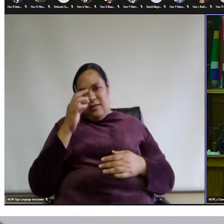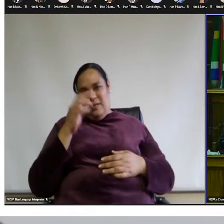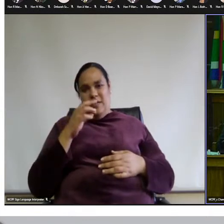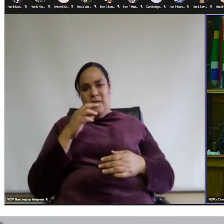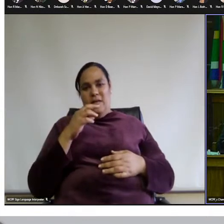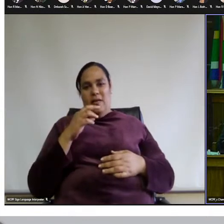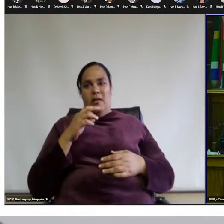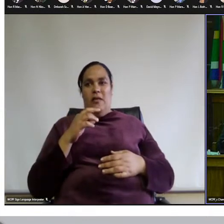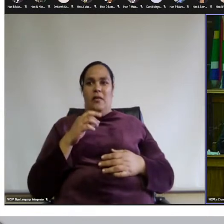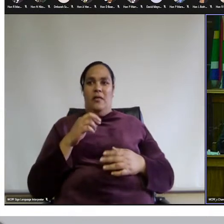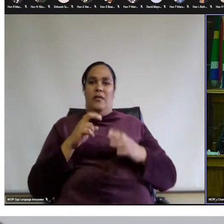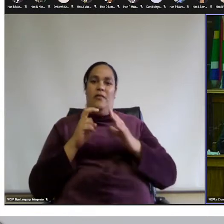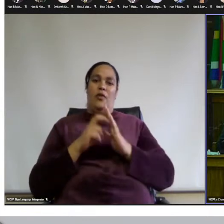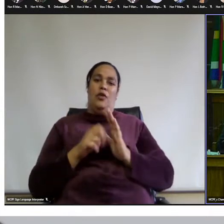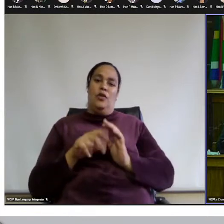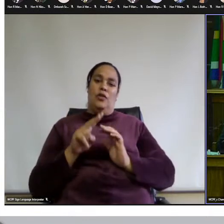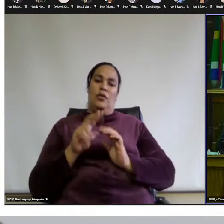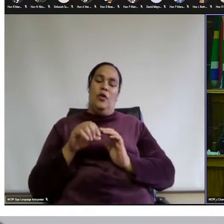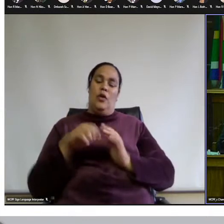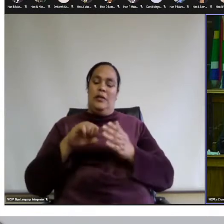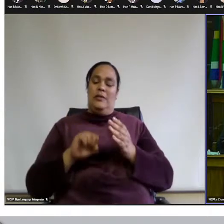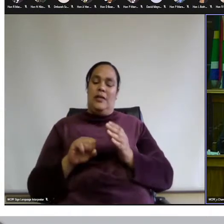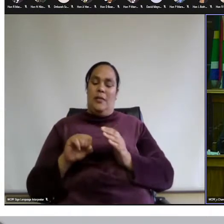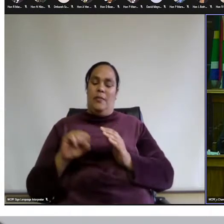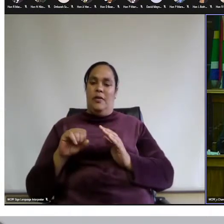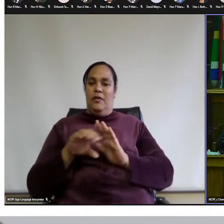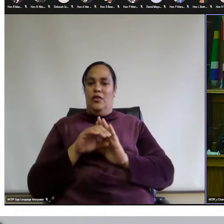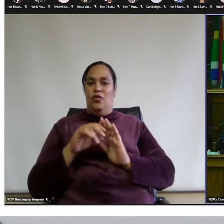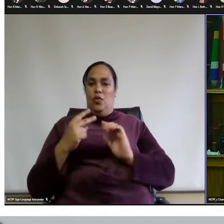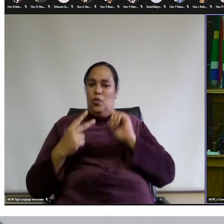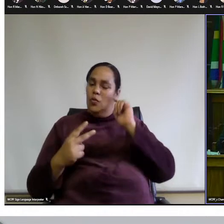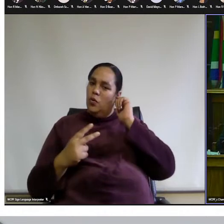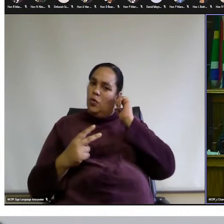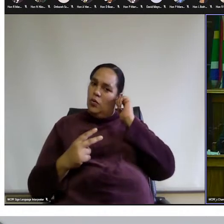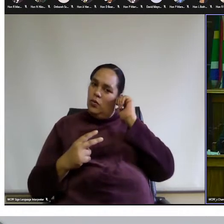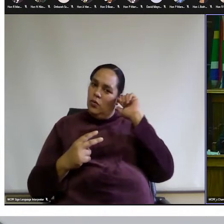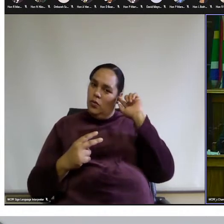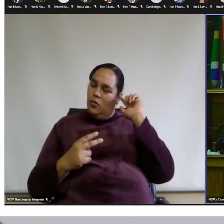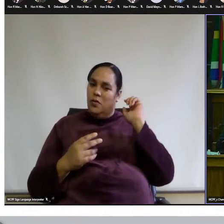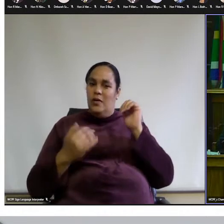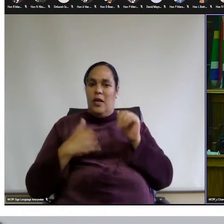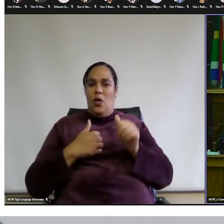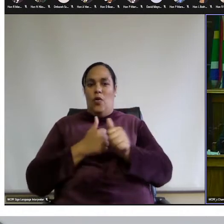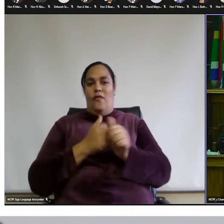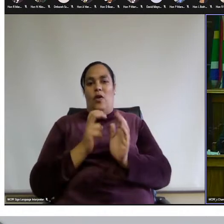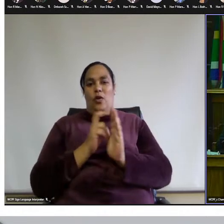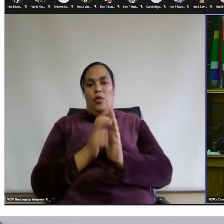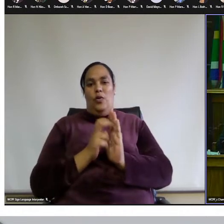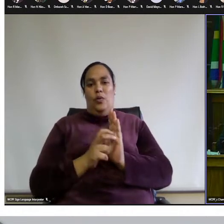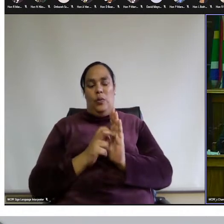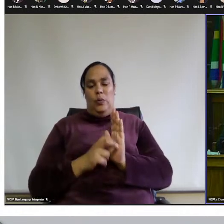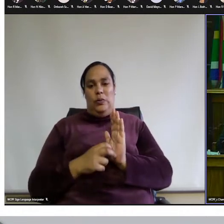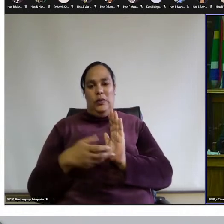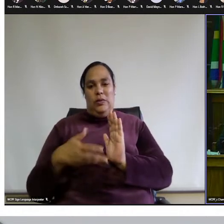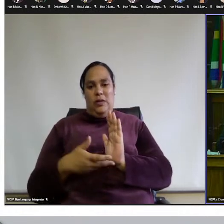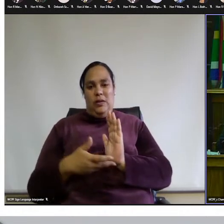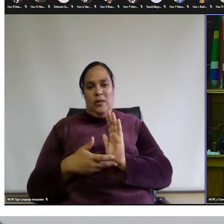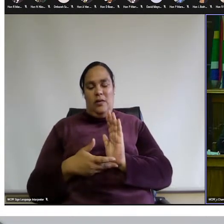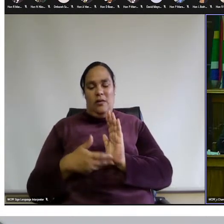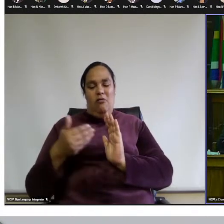204 and subsection 2. And we have followed the rules